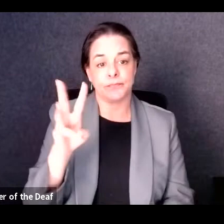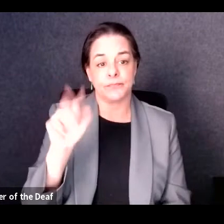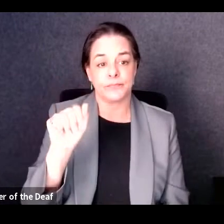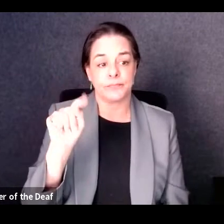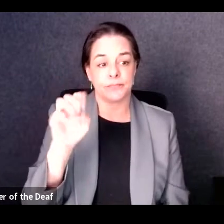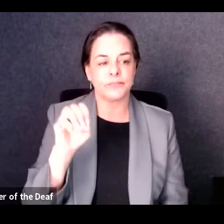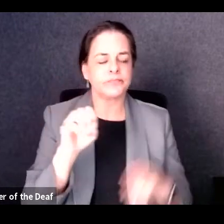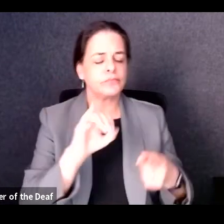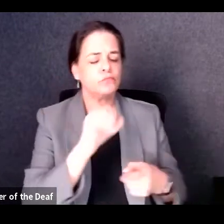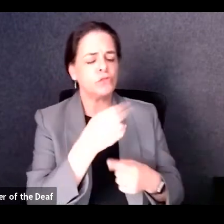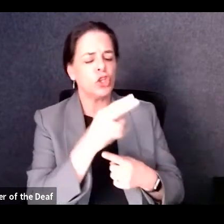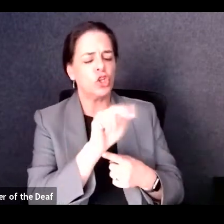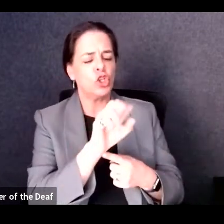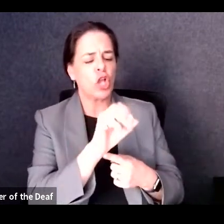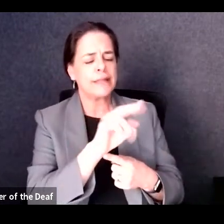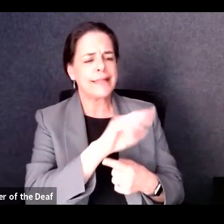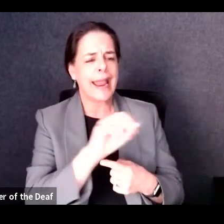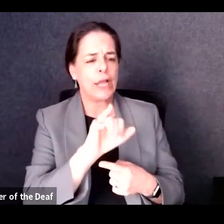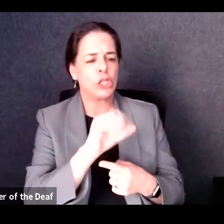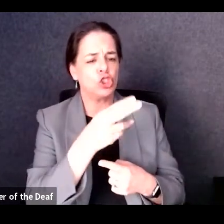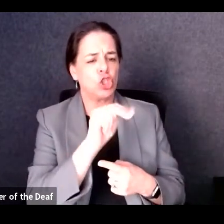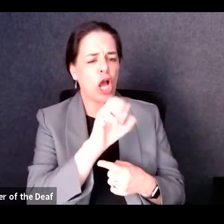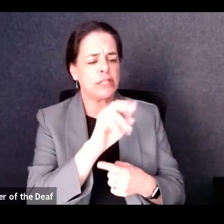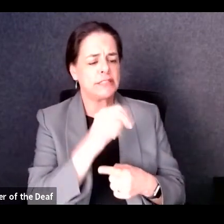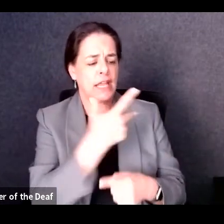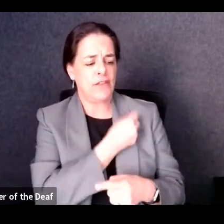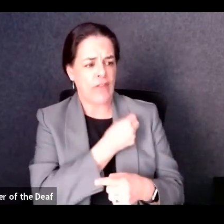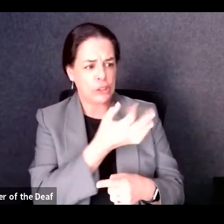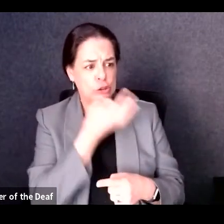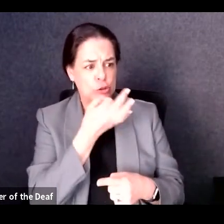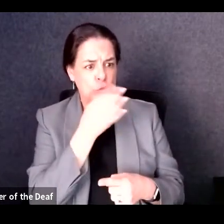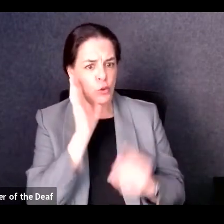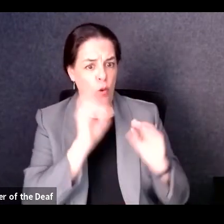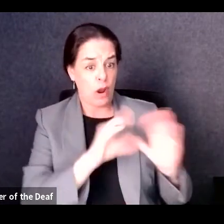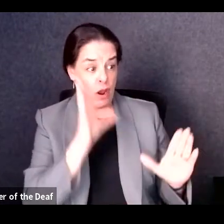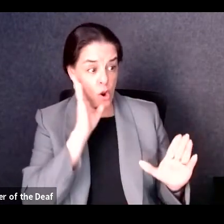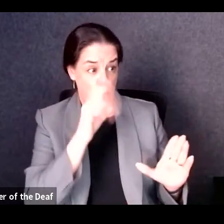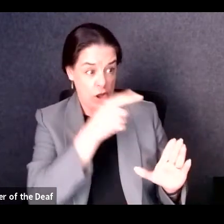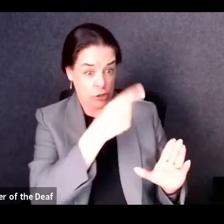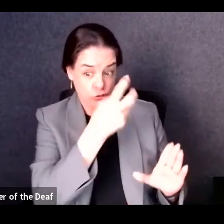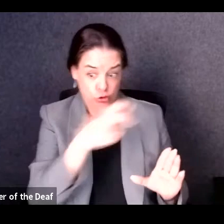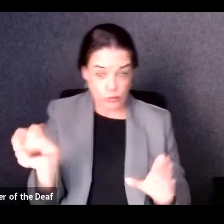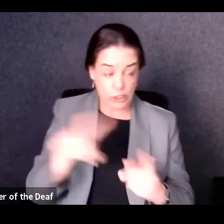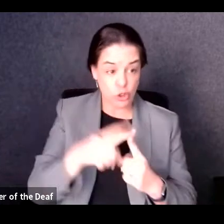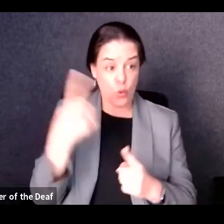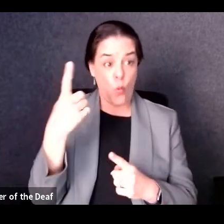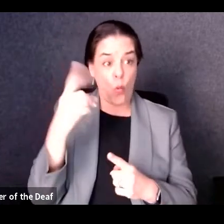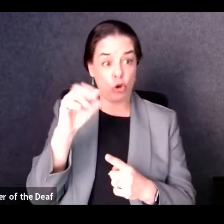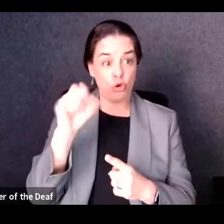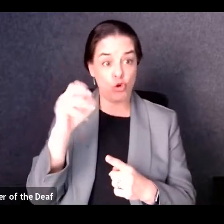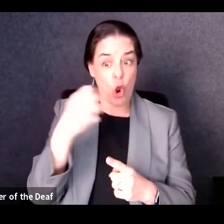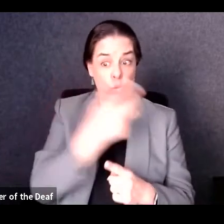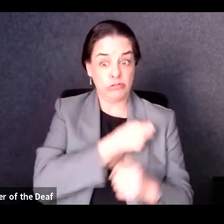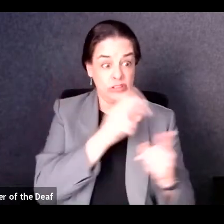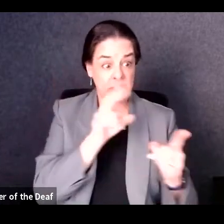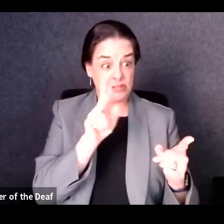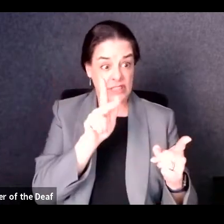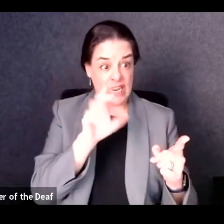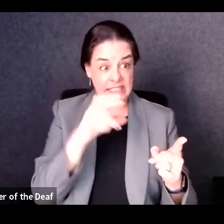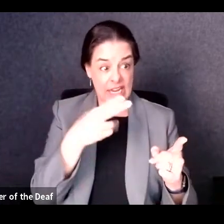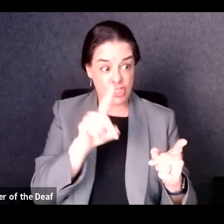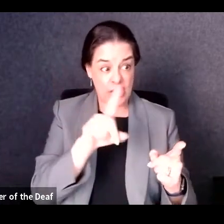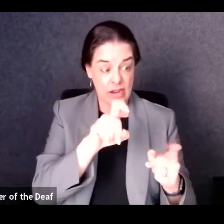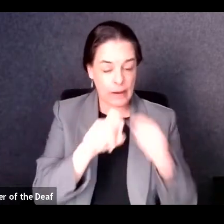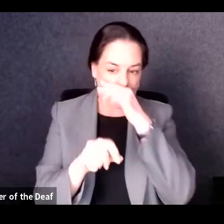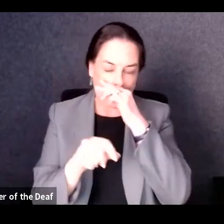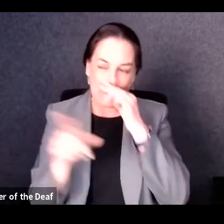Johnson & Johnson vaccine becoming available soon, will Knox County switch to the 1-dose vaccine? So some allocation